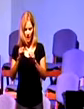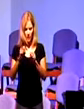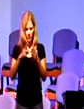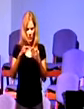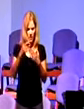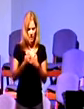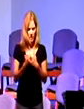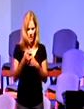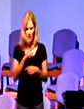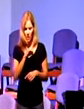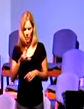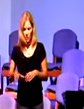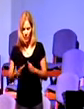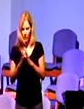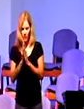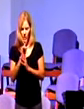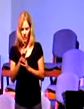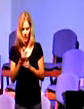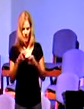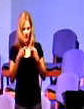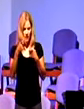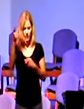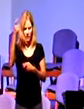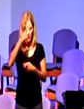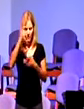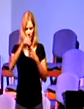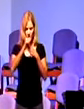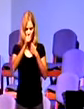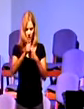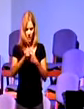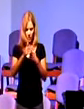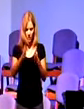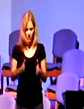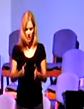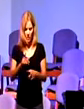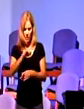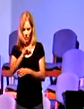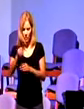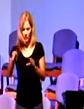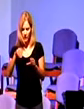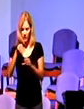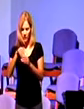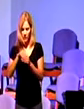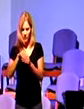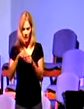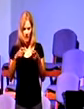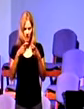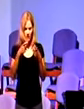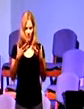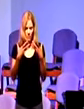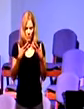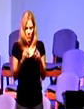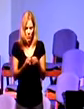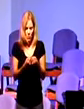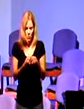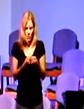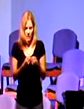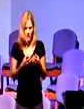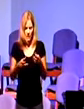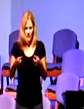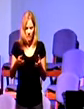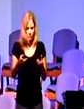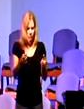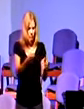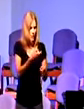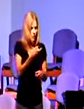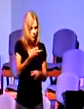And Lord, we pray that you would give wisdom to the leadership and to those involved. You'd give them boldness as they recruit and as